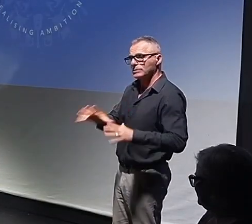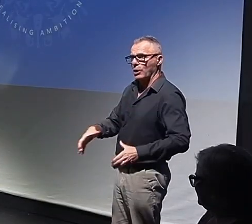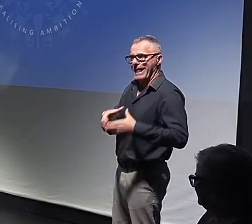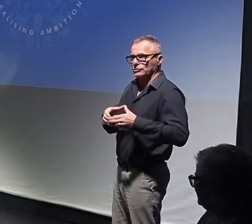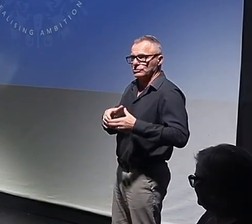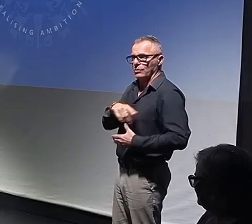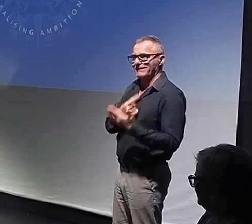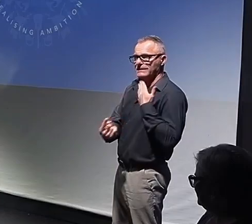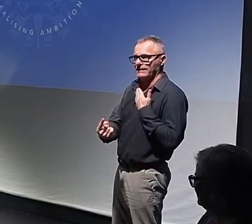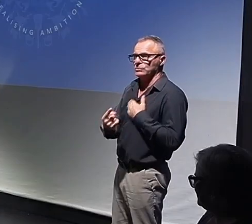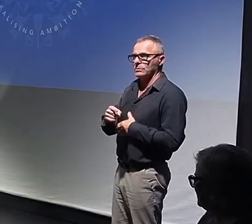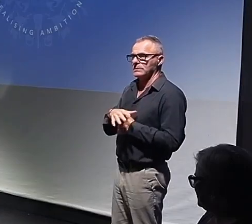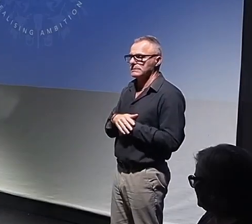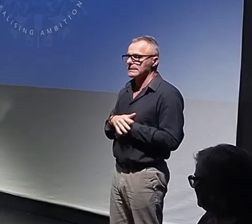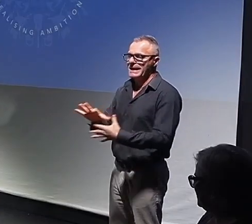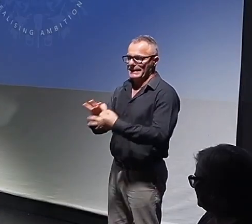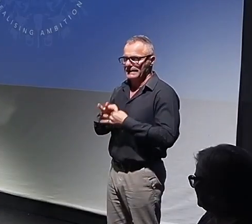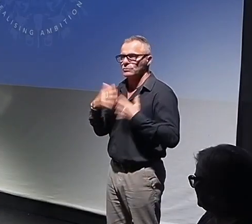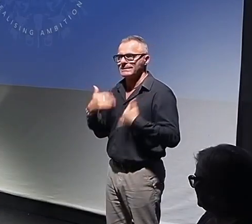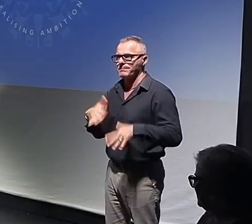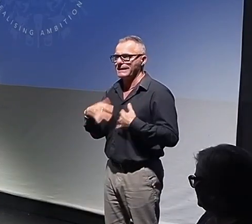that has something to do with this amazing institution.